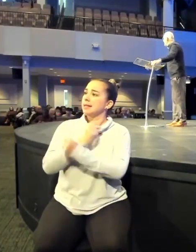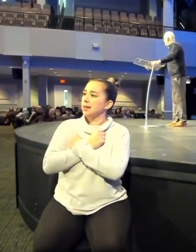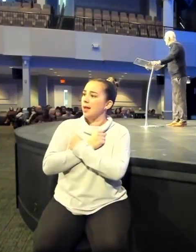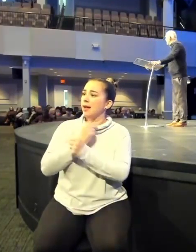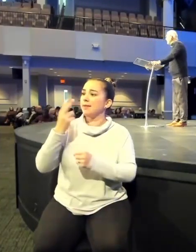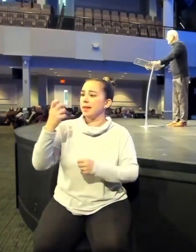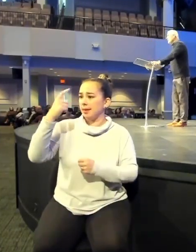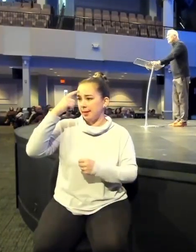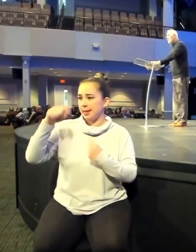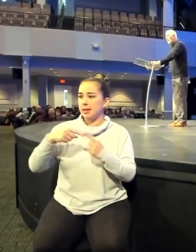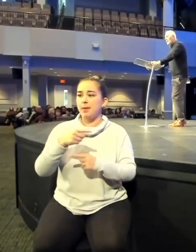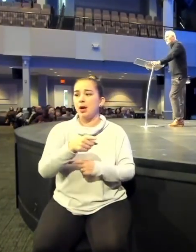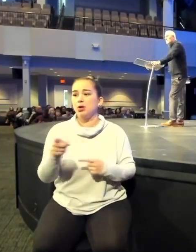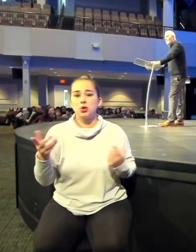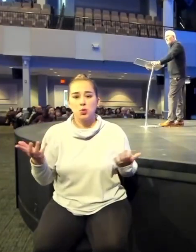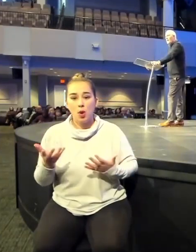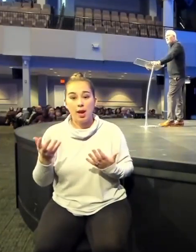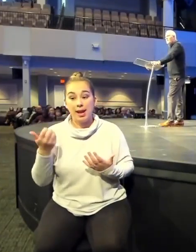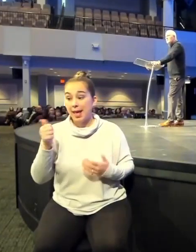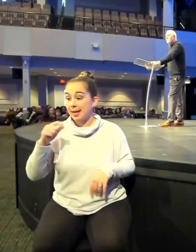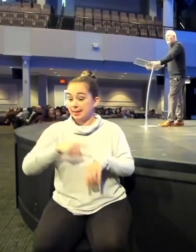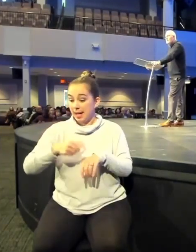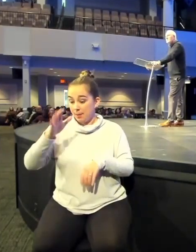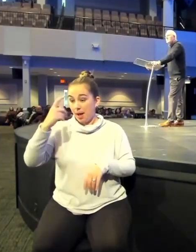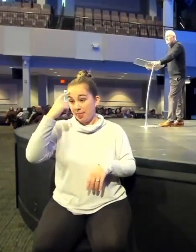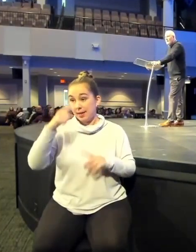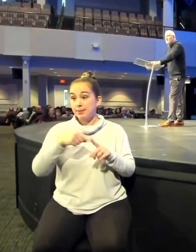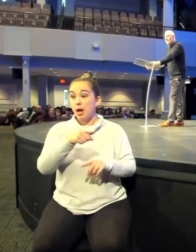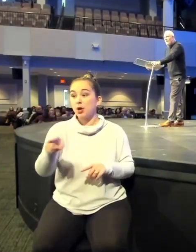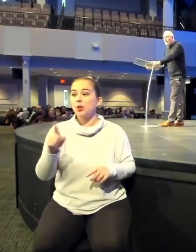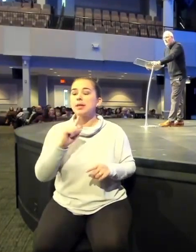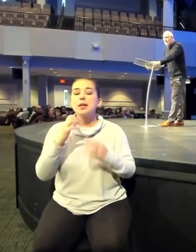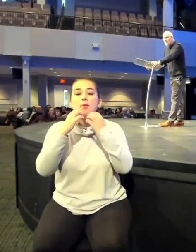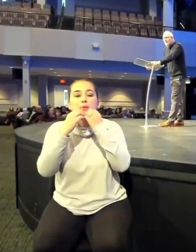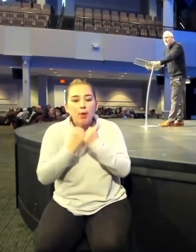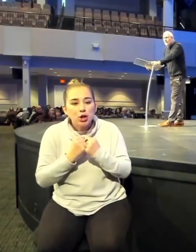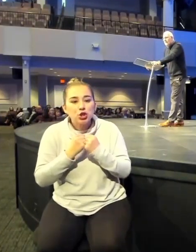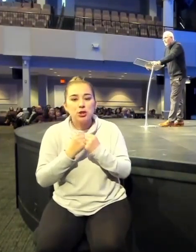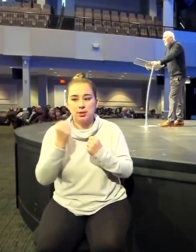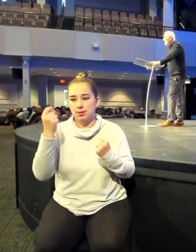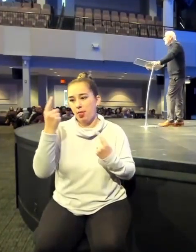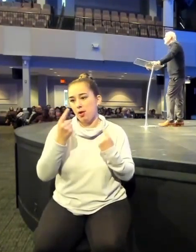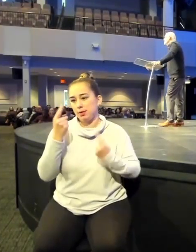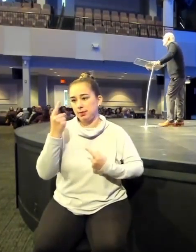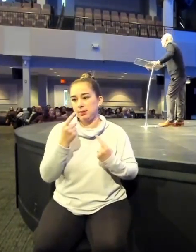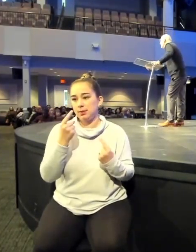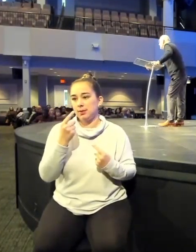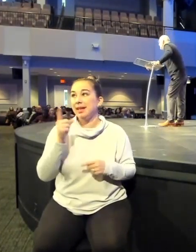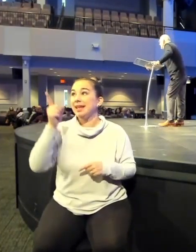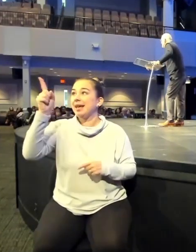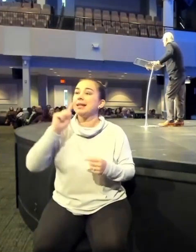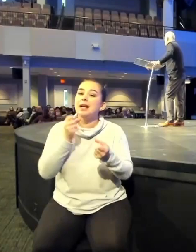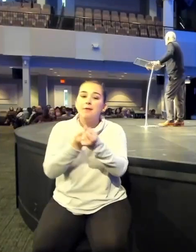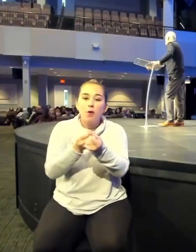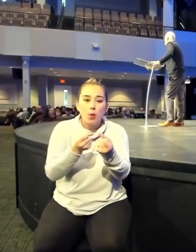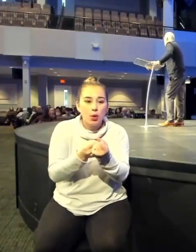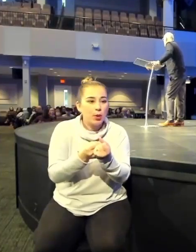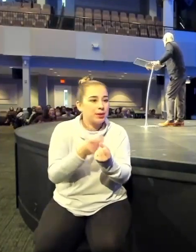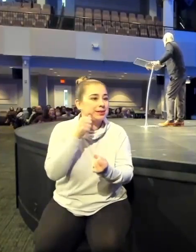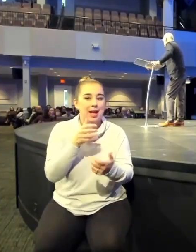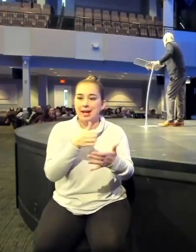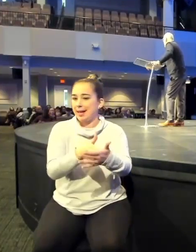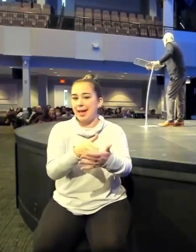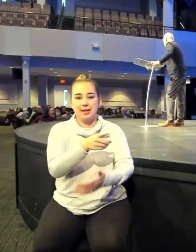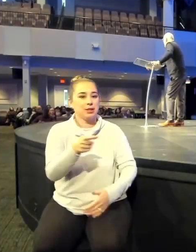you? Every time God has a thought about you, it's a precious thought toward you. God is for you. He is not against